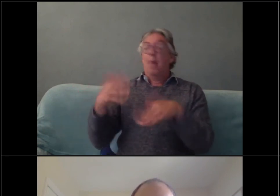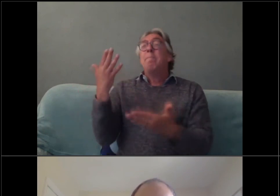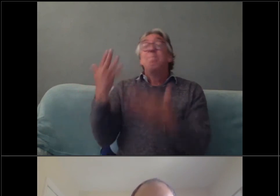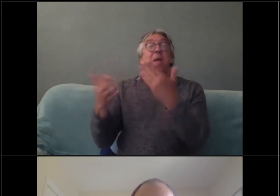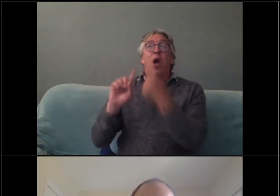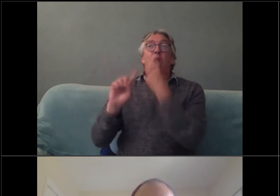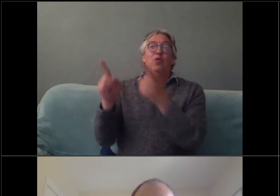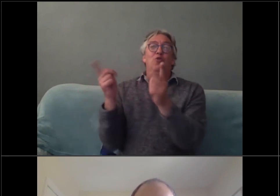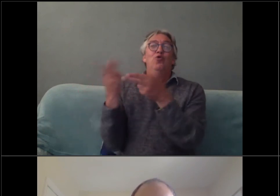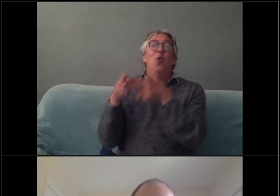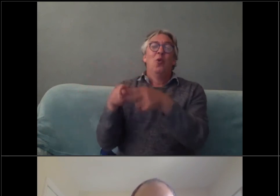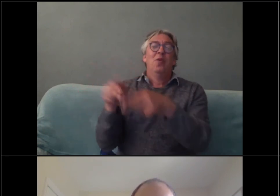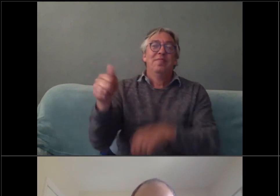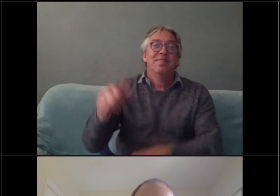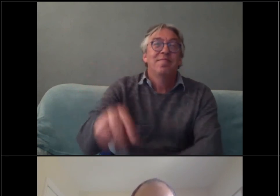is,